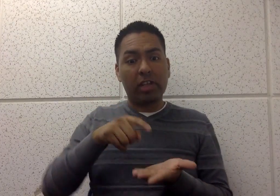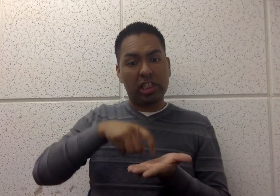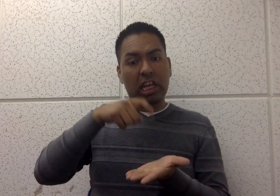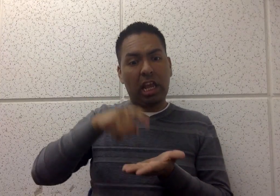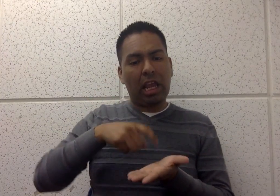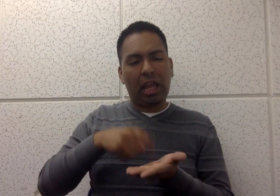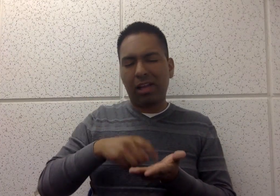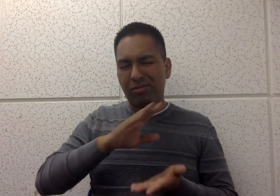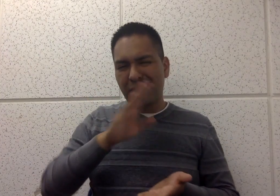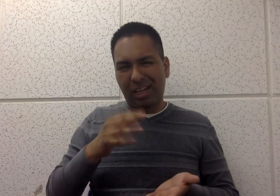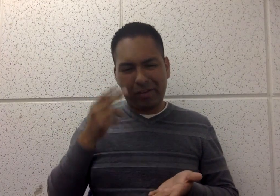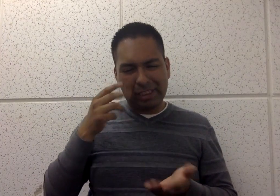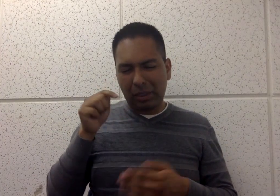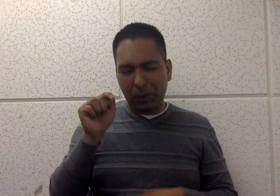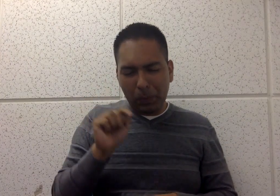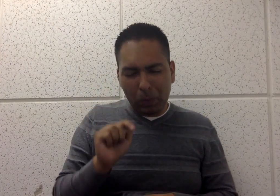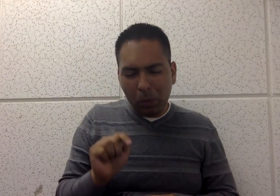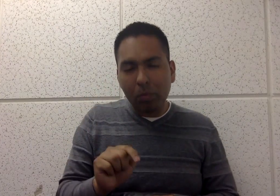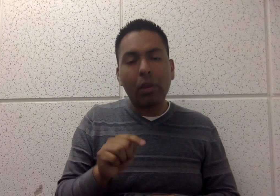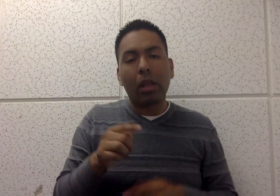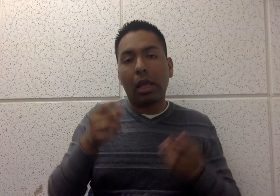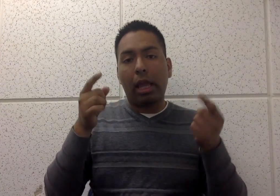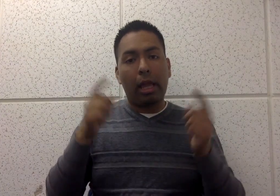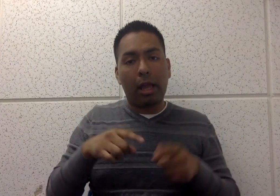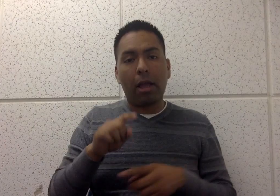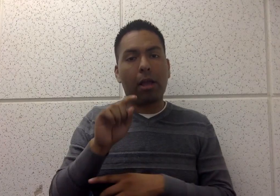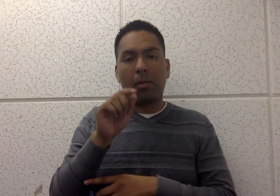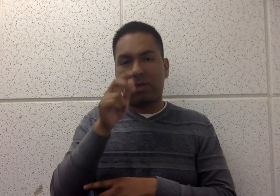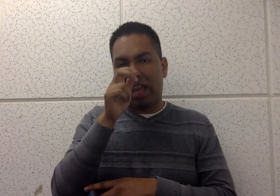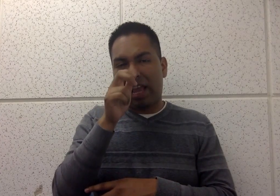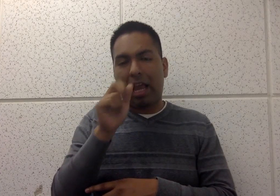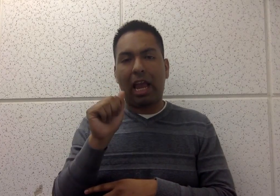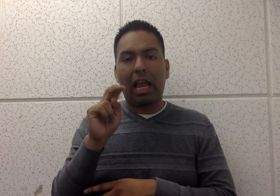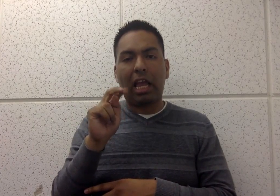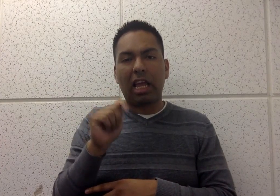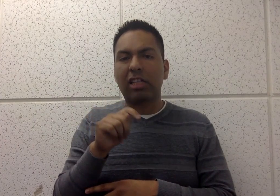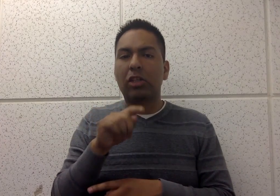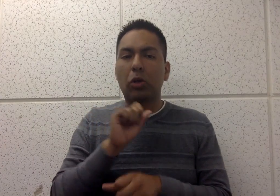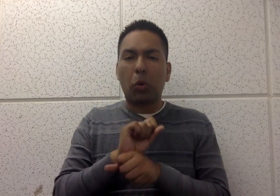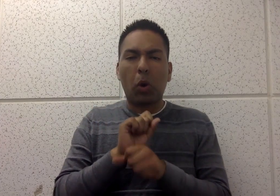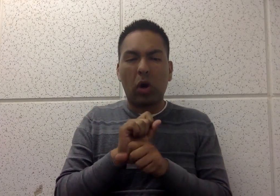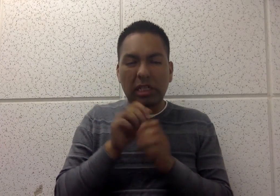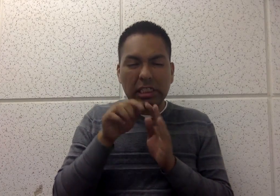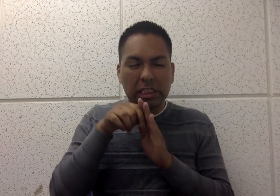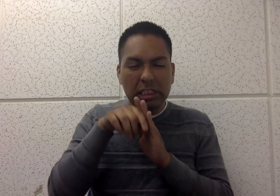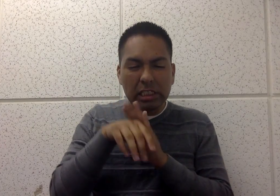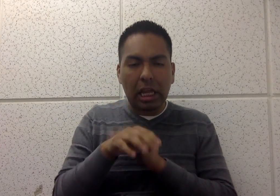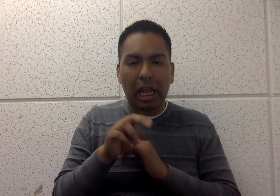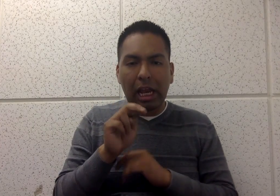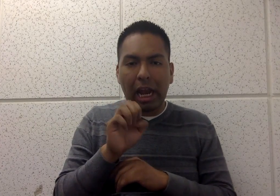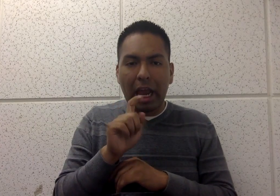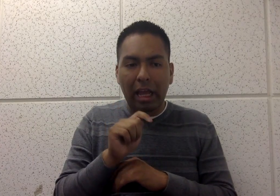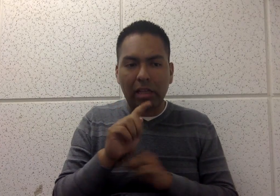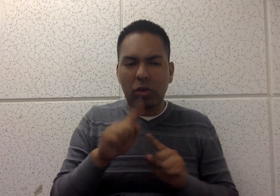down. So what's happening is that the ants work inside the nest when they're younger. They somehow get into this reserve,